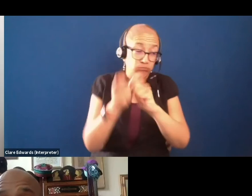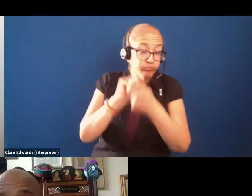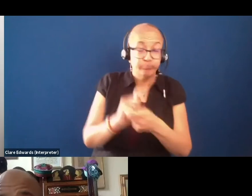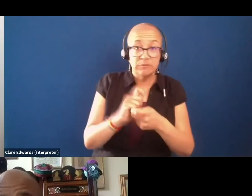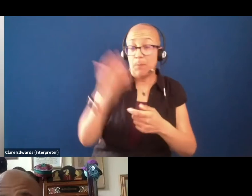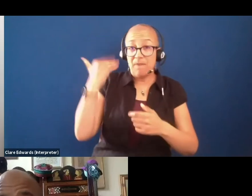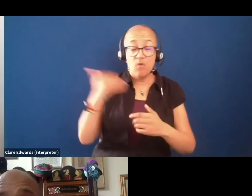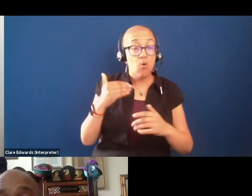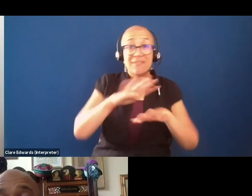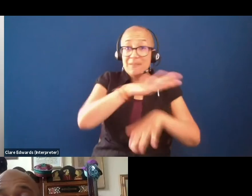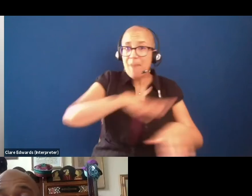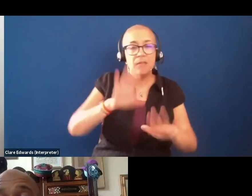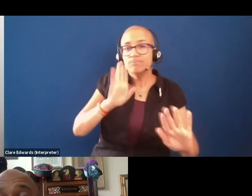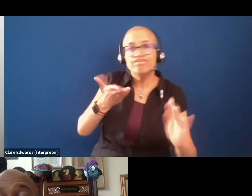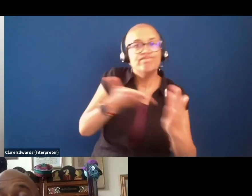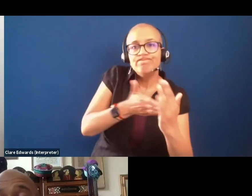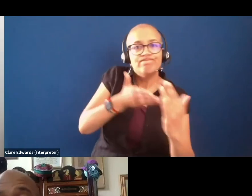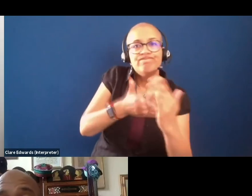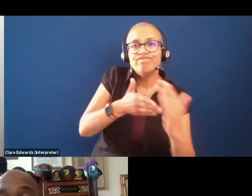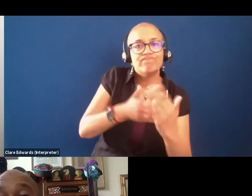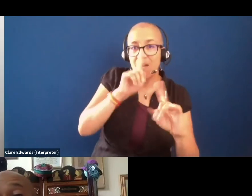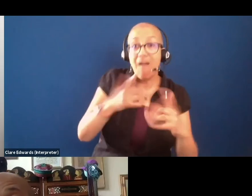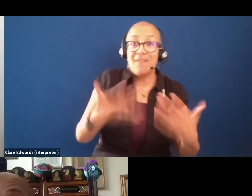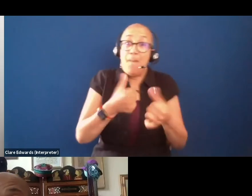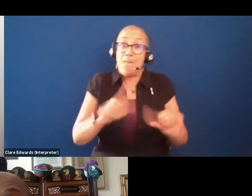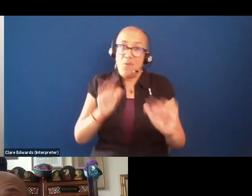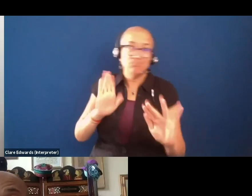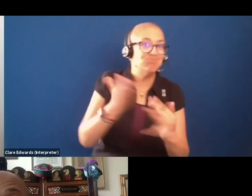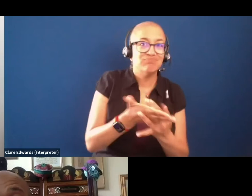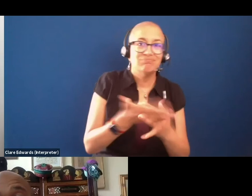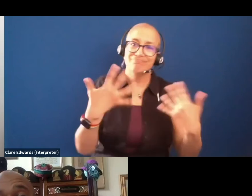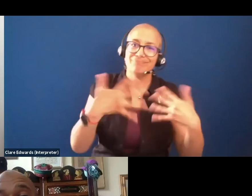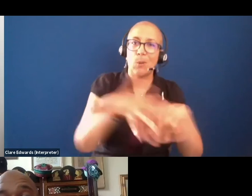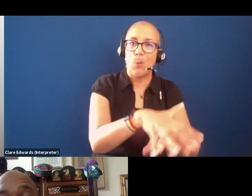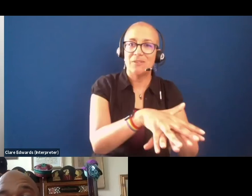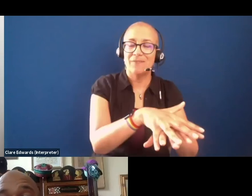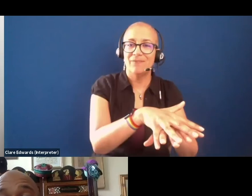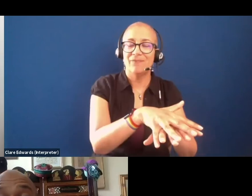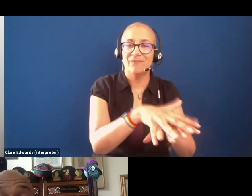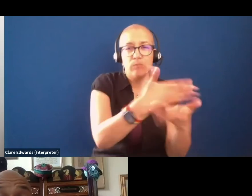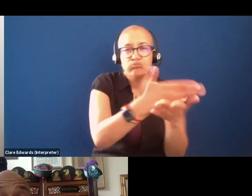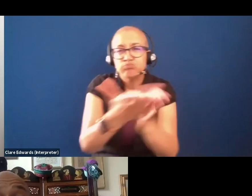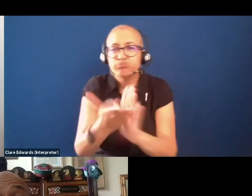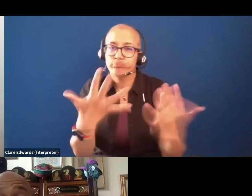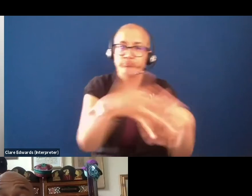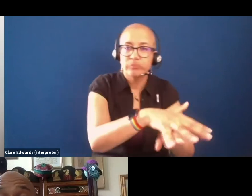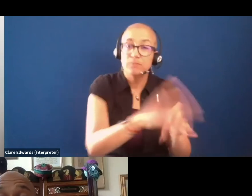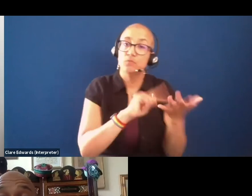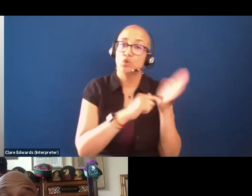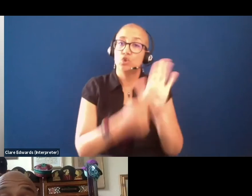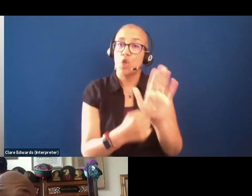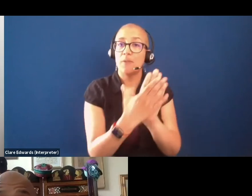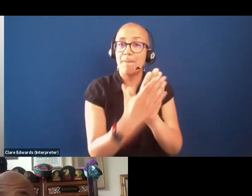inaccessible spaces into beacons of intersectional inclusivity. It demonstrates a model that empowers